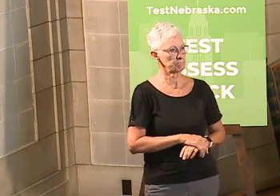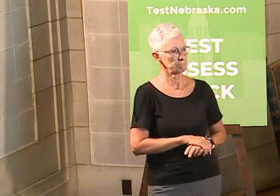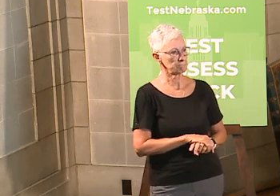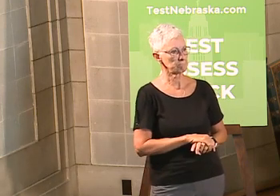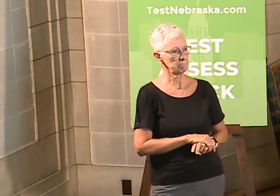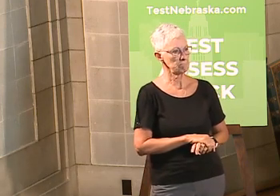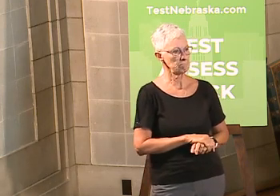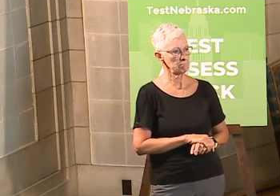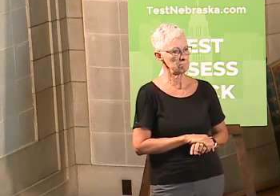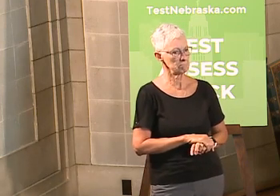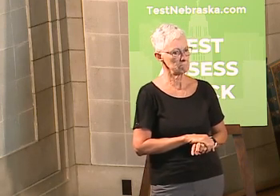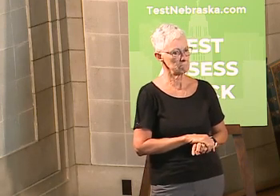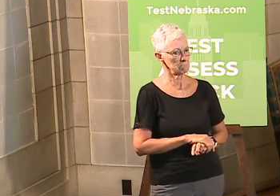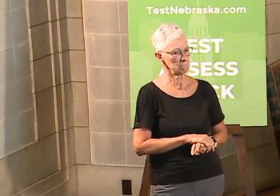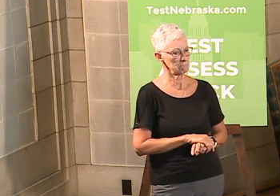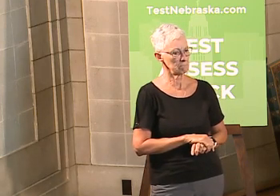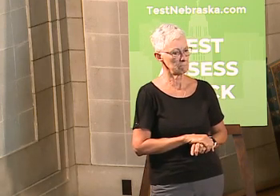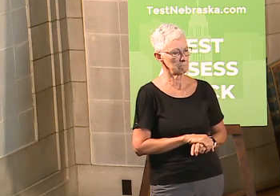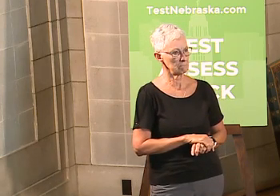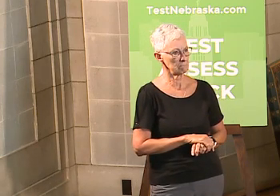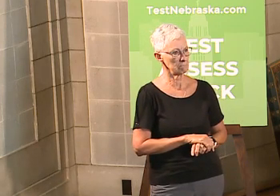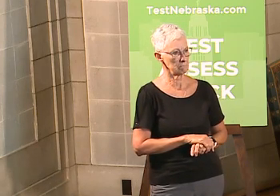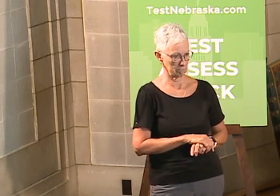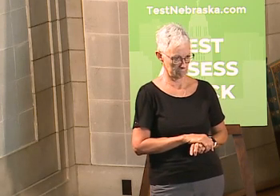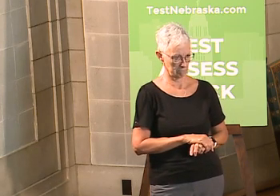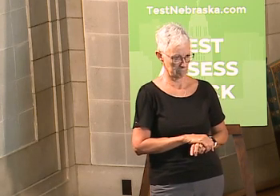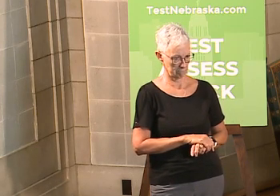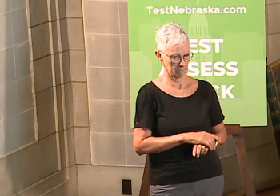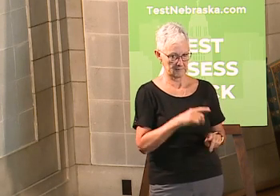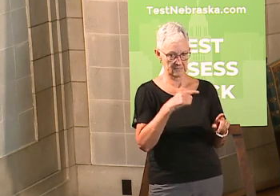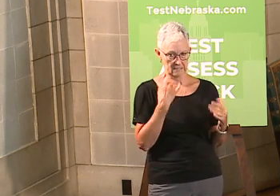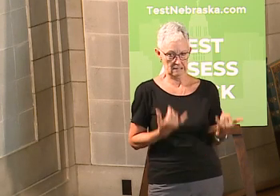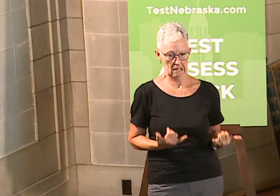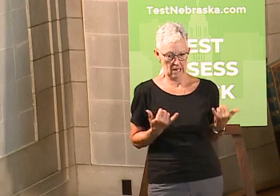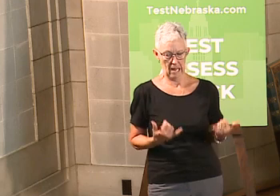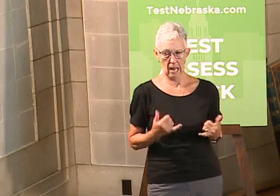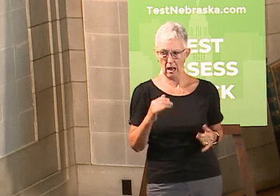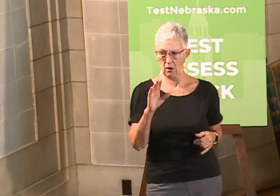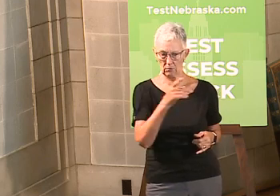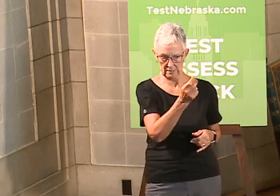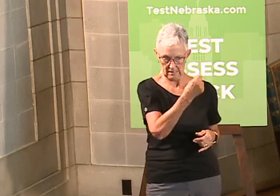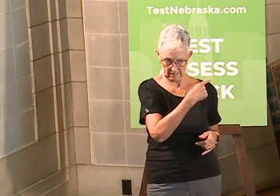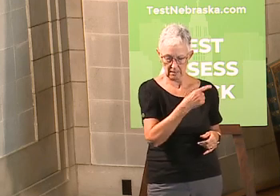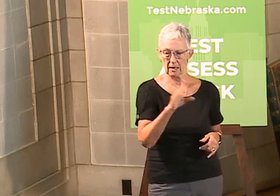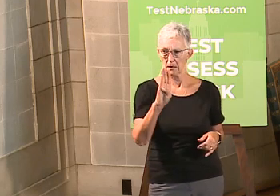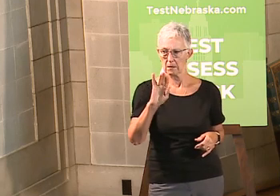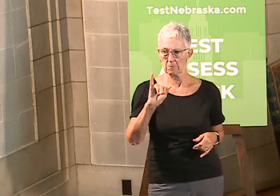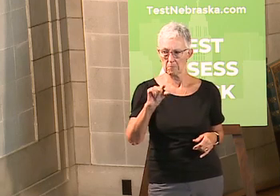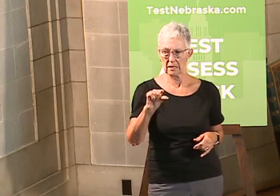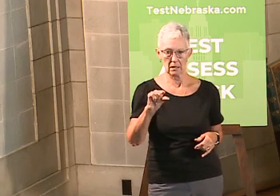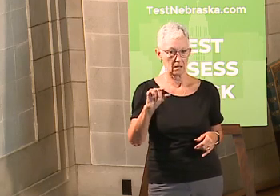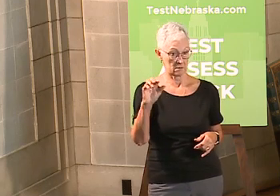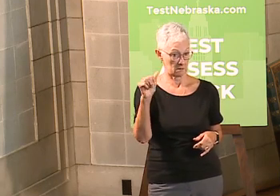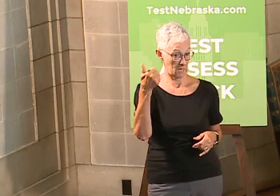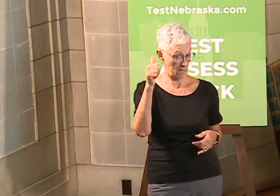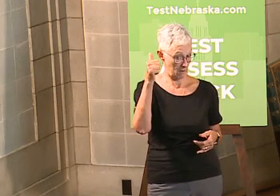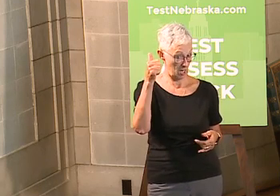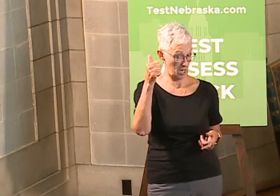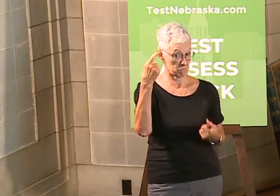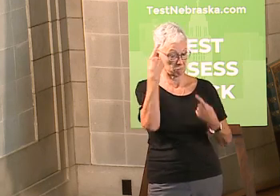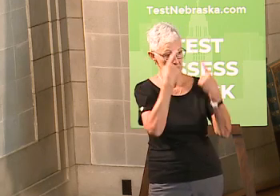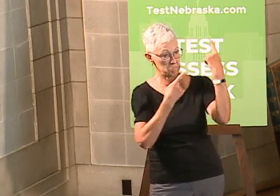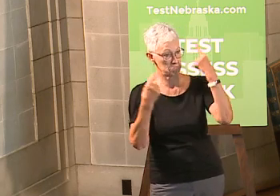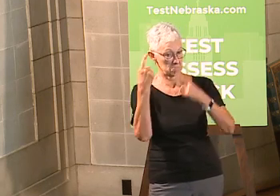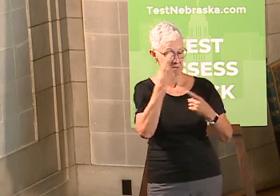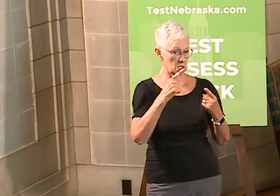Yeah, Andrew. And with the Big Ten thinking about, reinstating fall sports, with